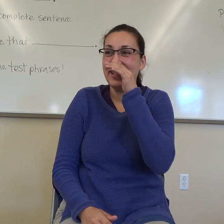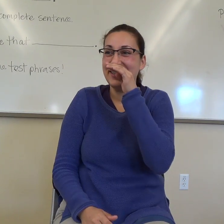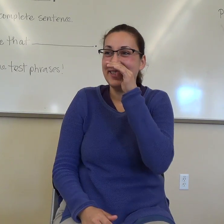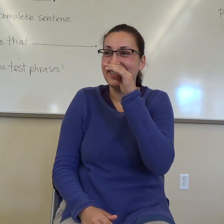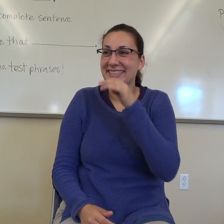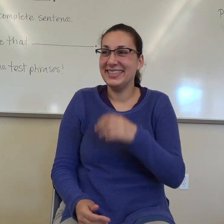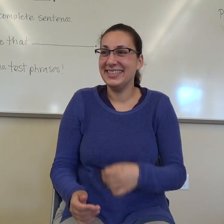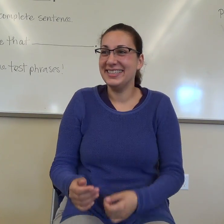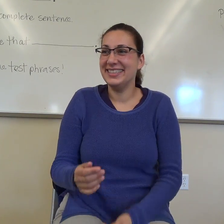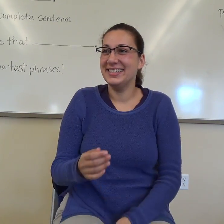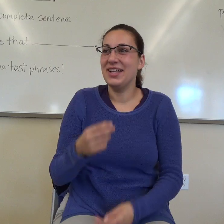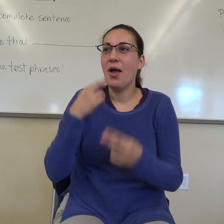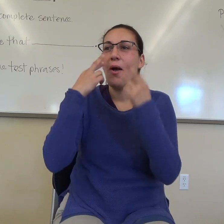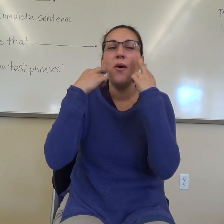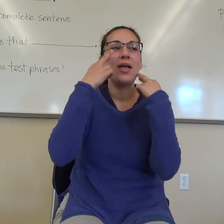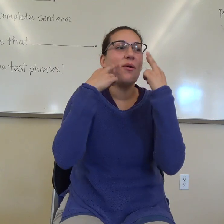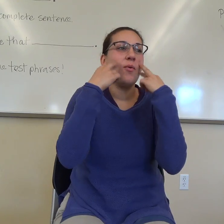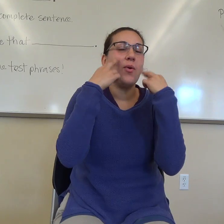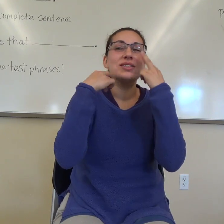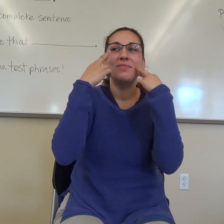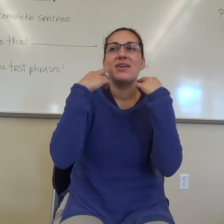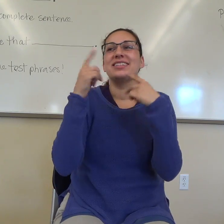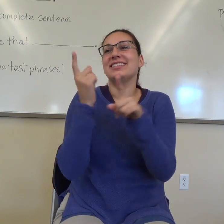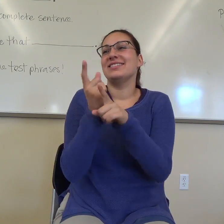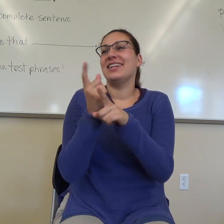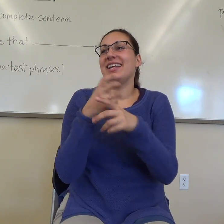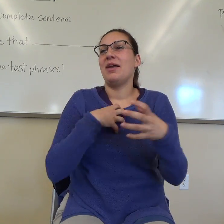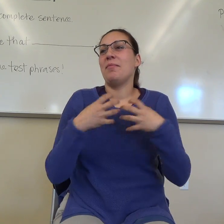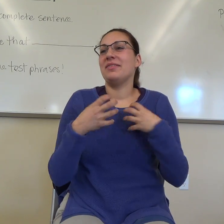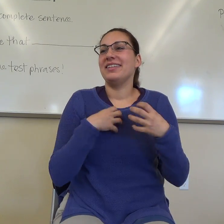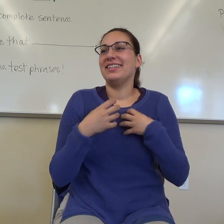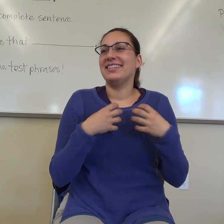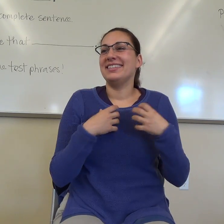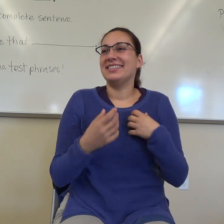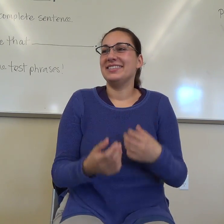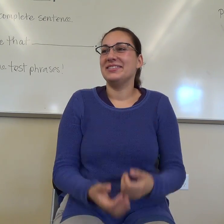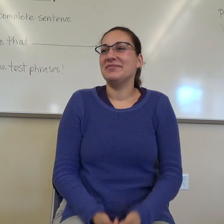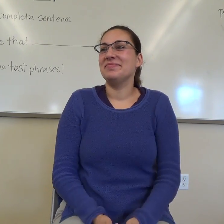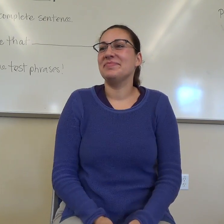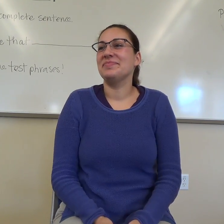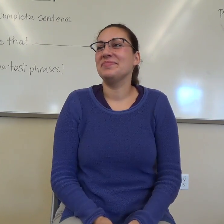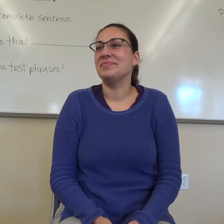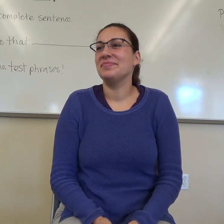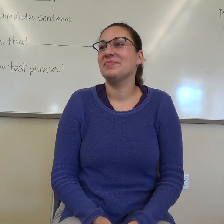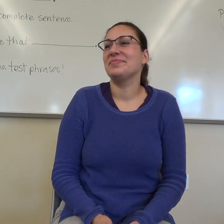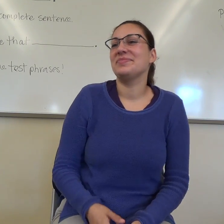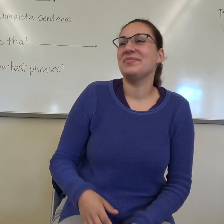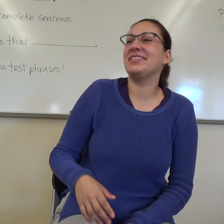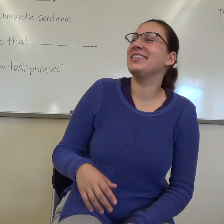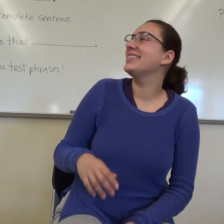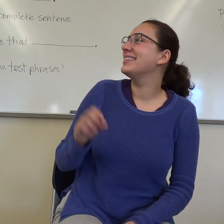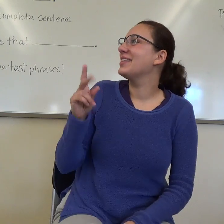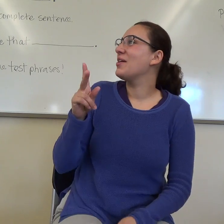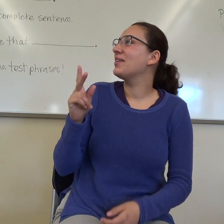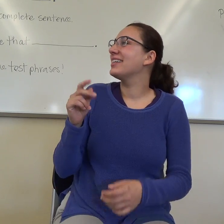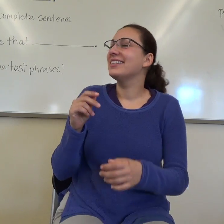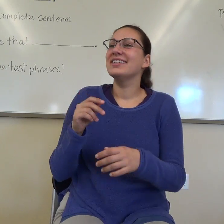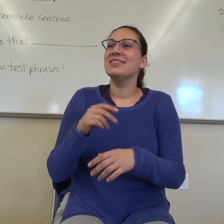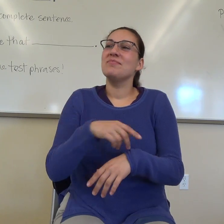that whole story, but this is an example where prior knowledge can get in your way. Prior knowledge can get in the way